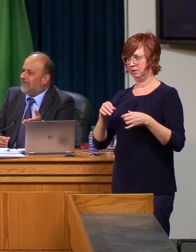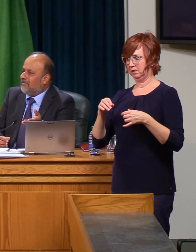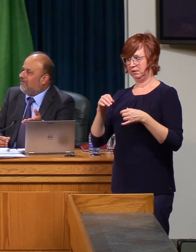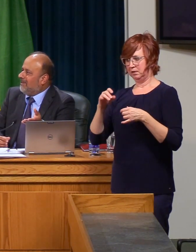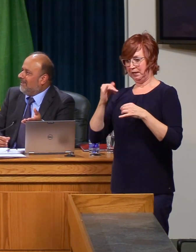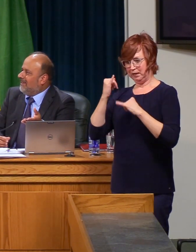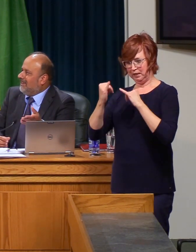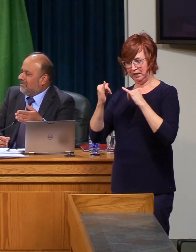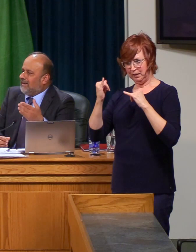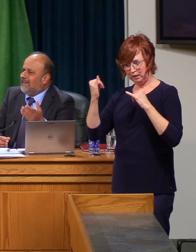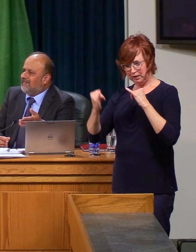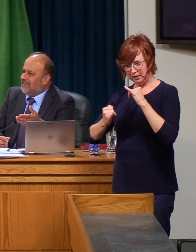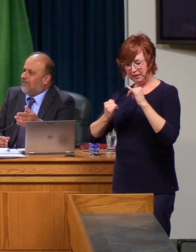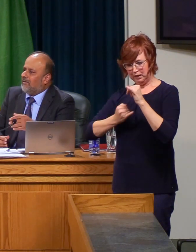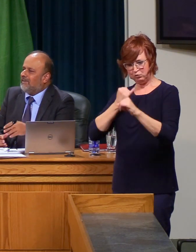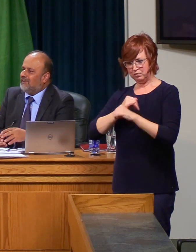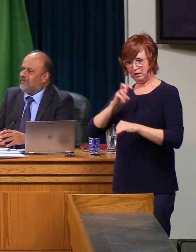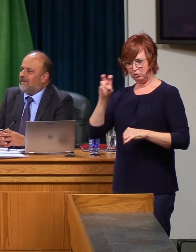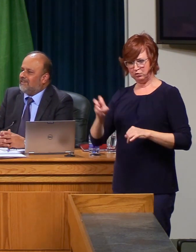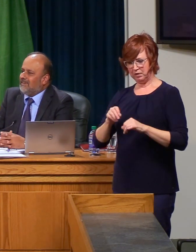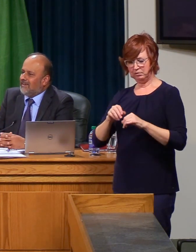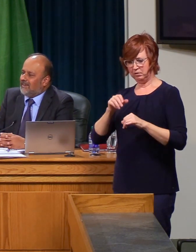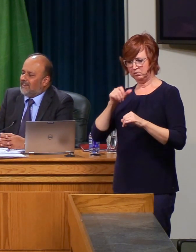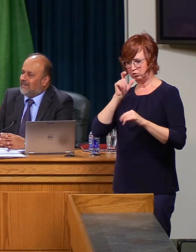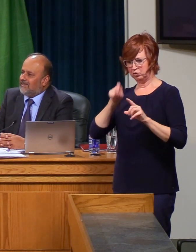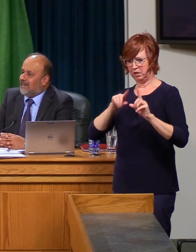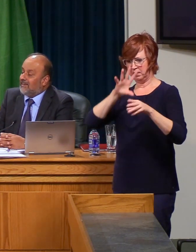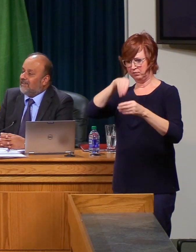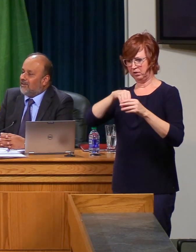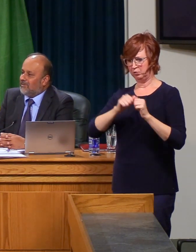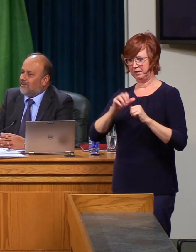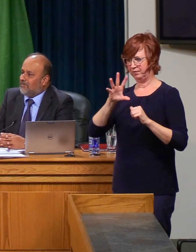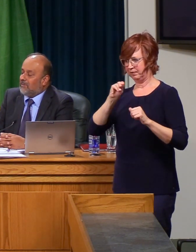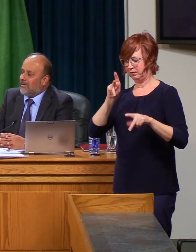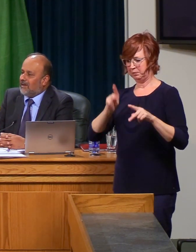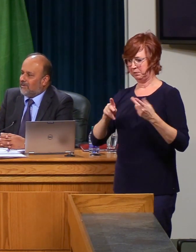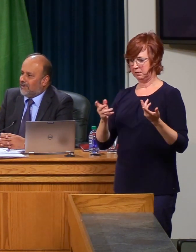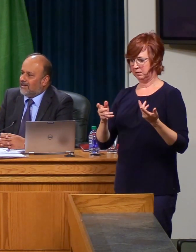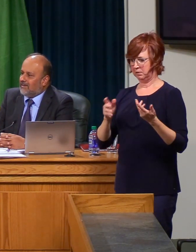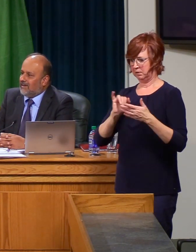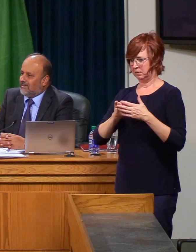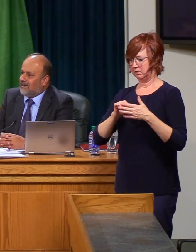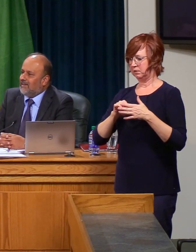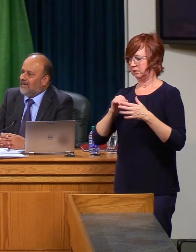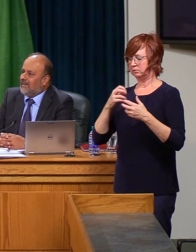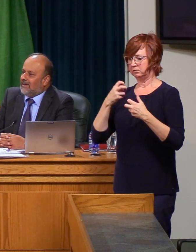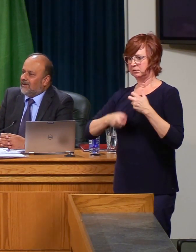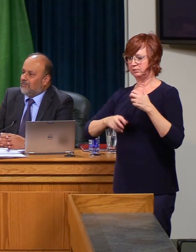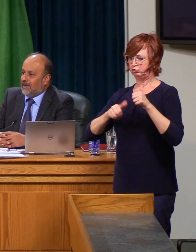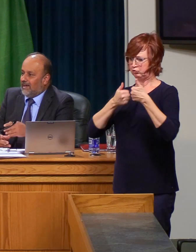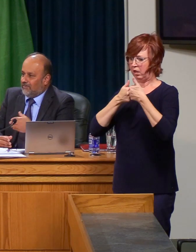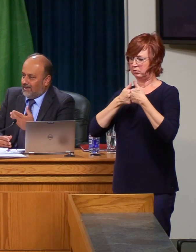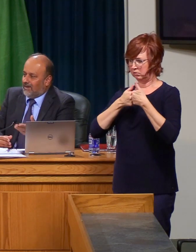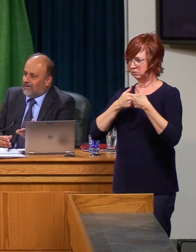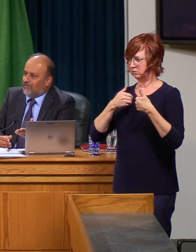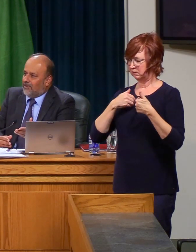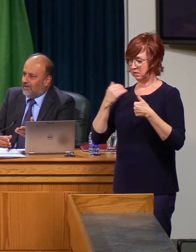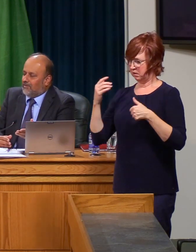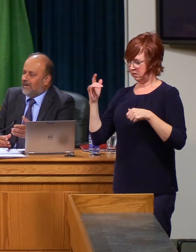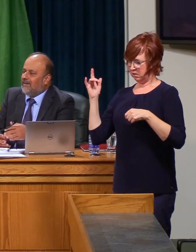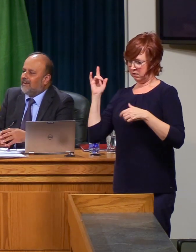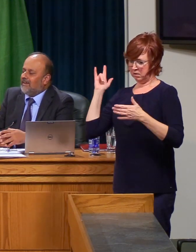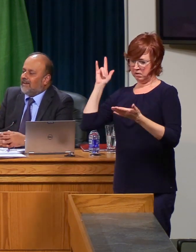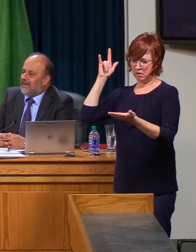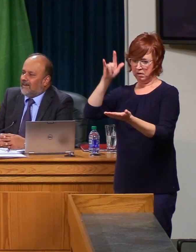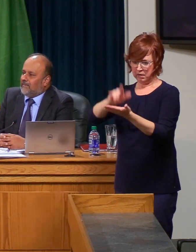gathering of even 50. So I think it's an evolving situation. It is challenging, obviously, for people who are coming back internationally, who may have been coming for